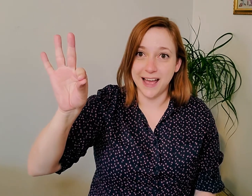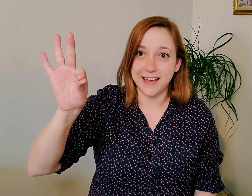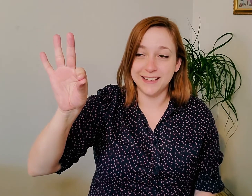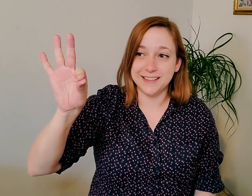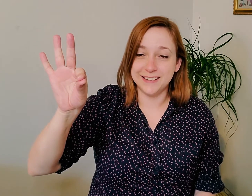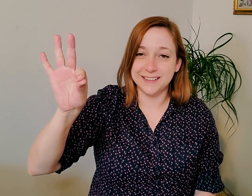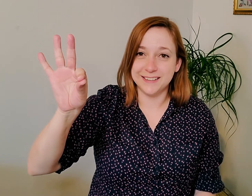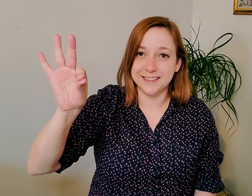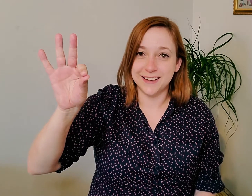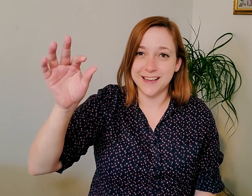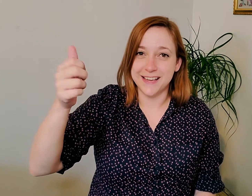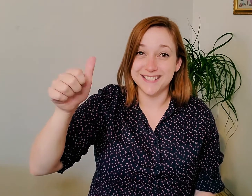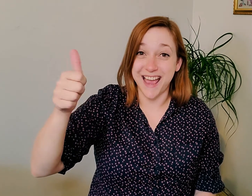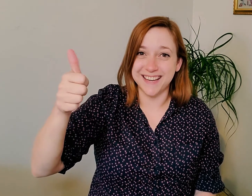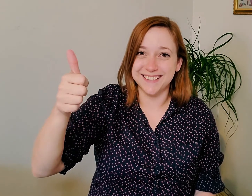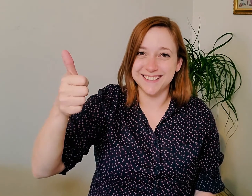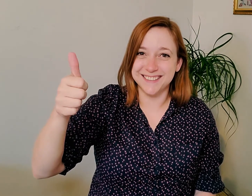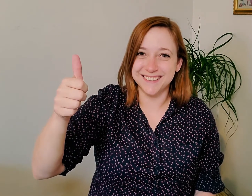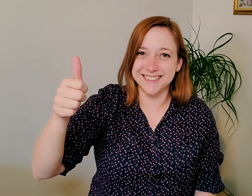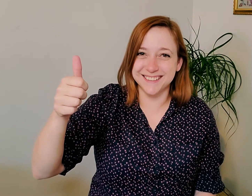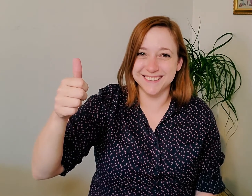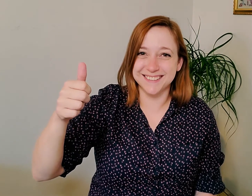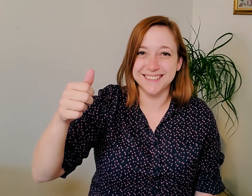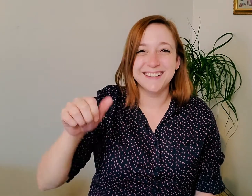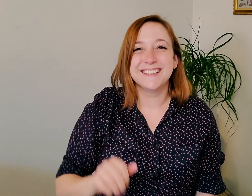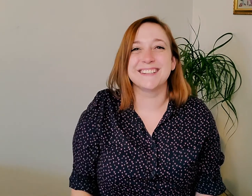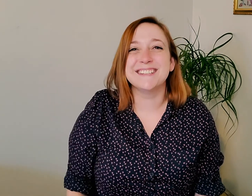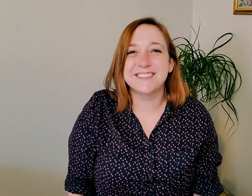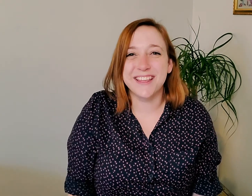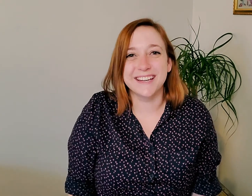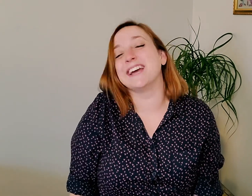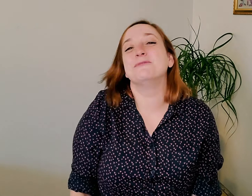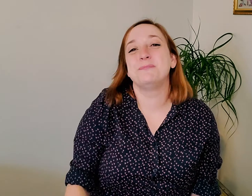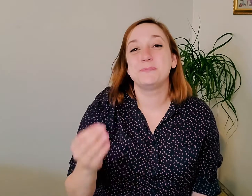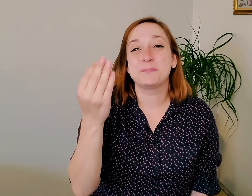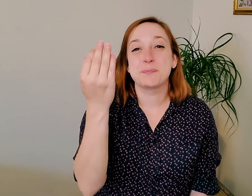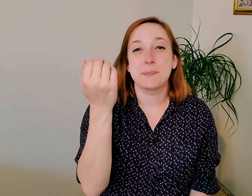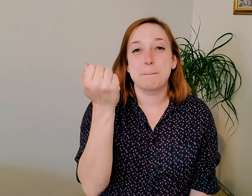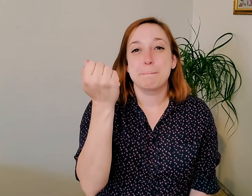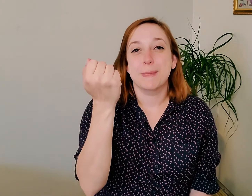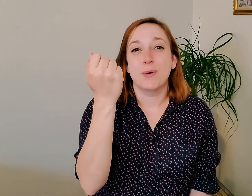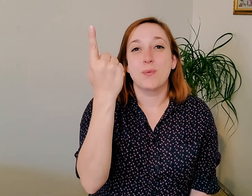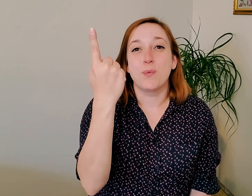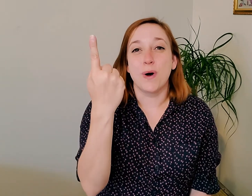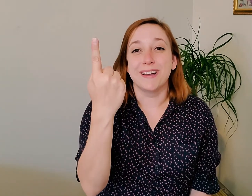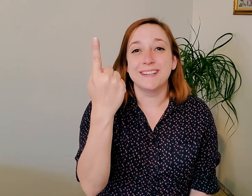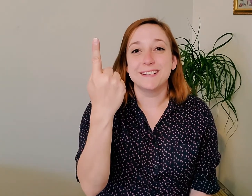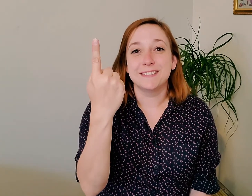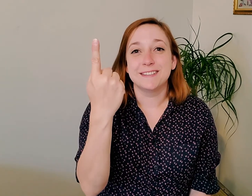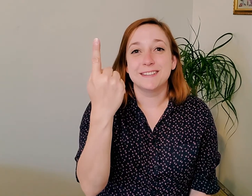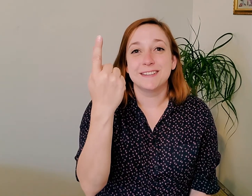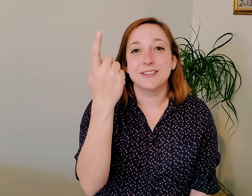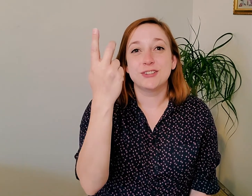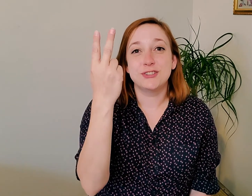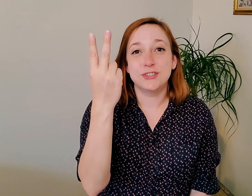9, and 10. So let's do that again. 1,